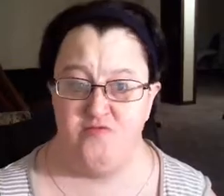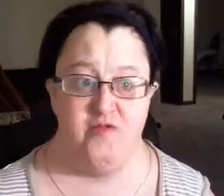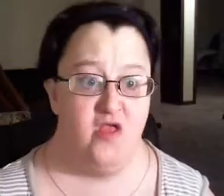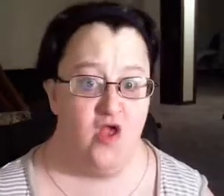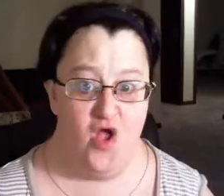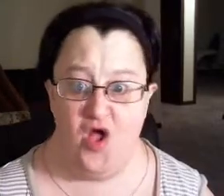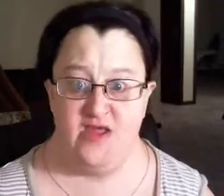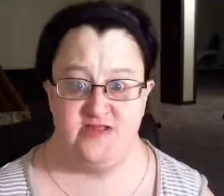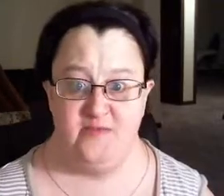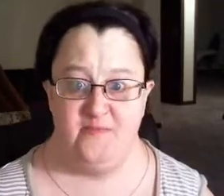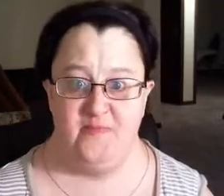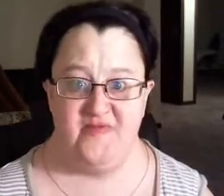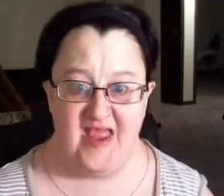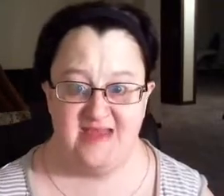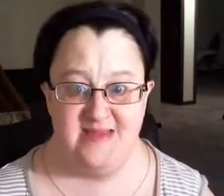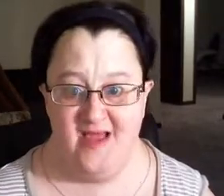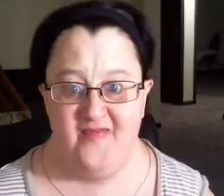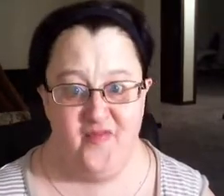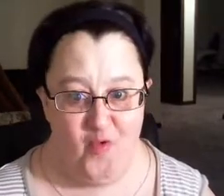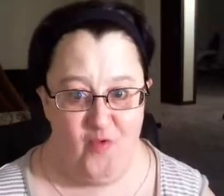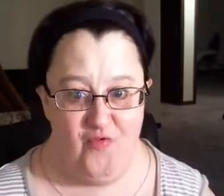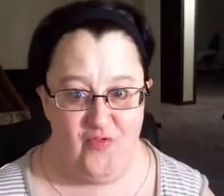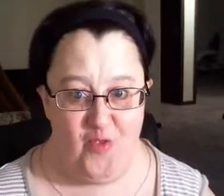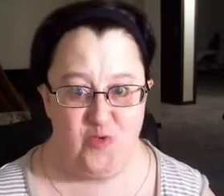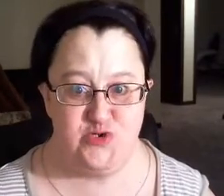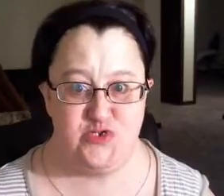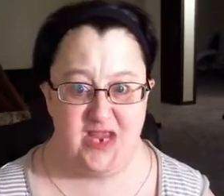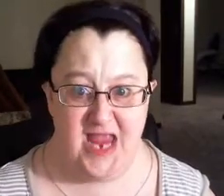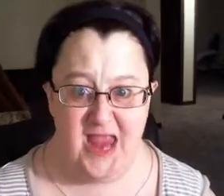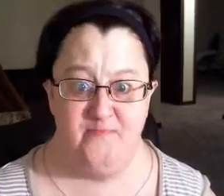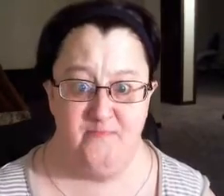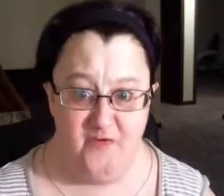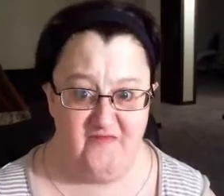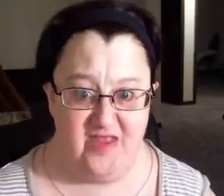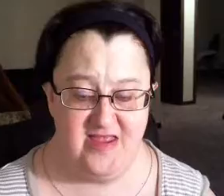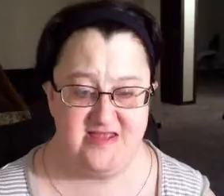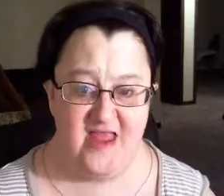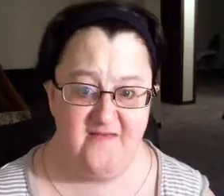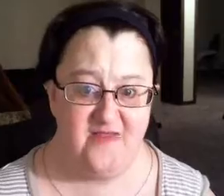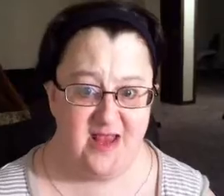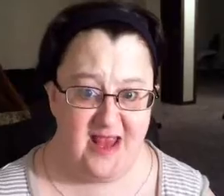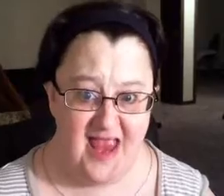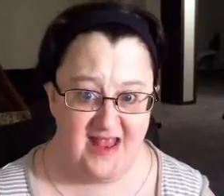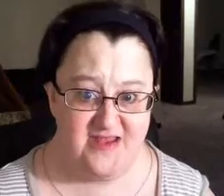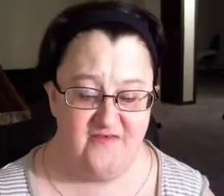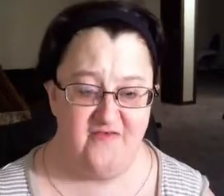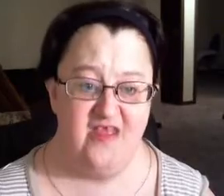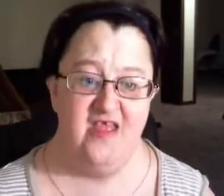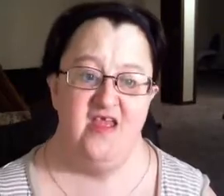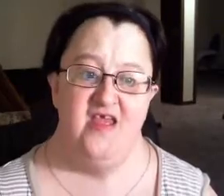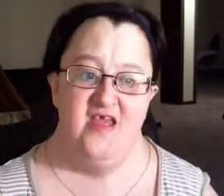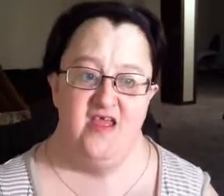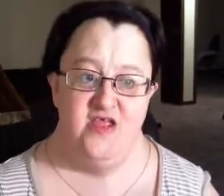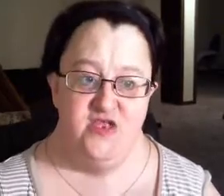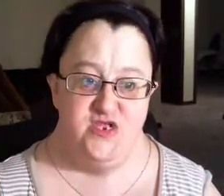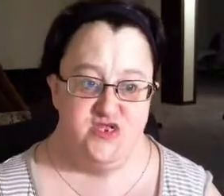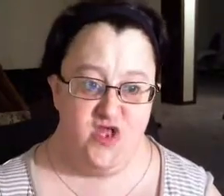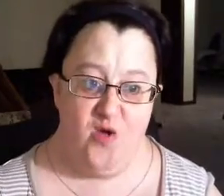awesome but that's not the goal the goal is to keep moving stay physically active so